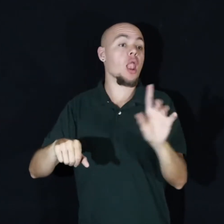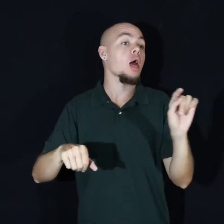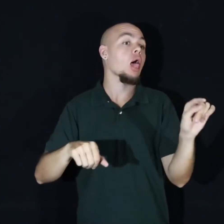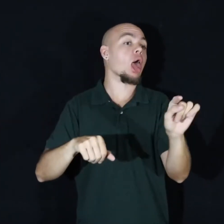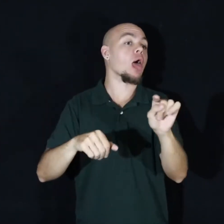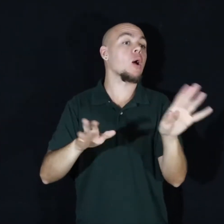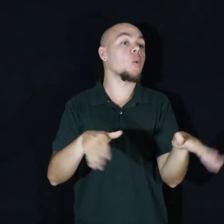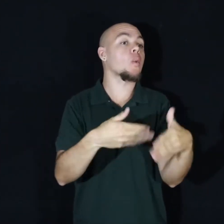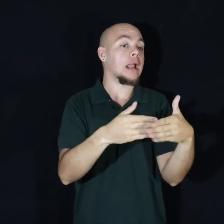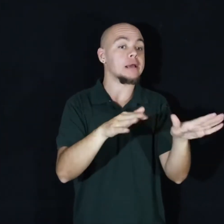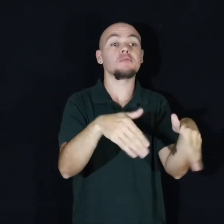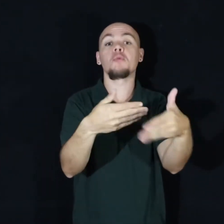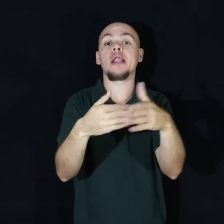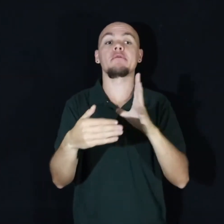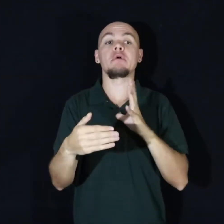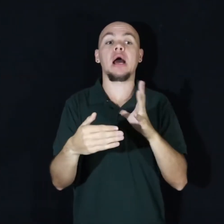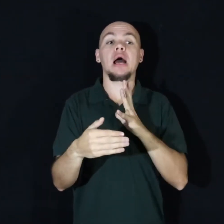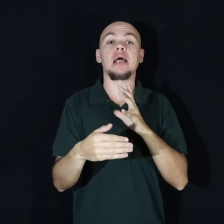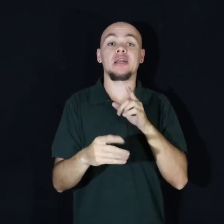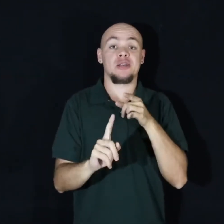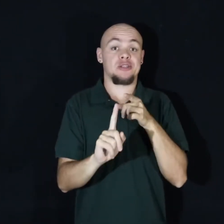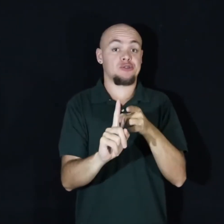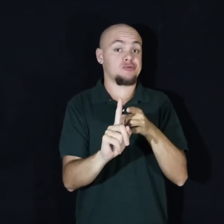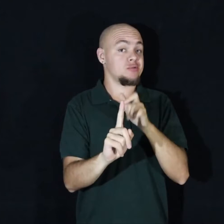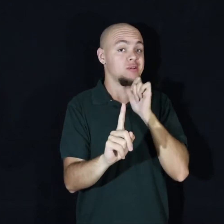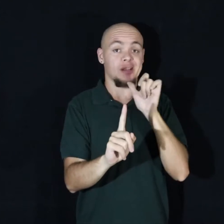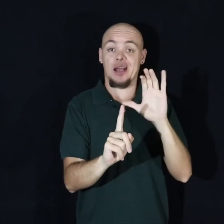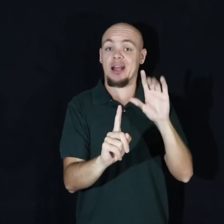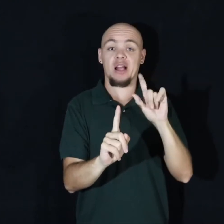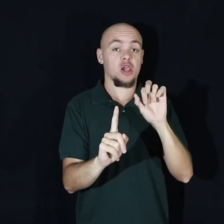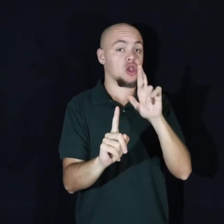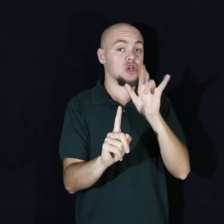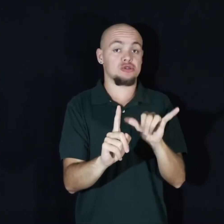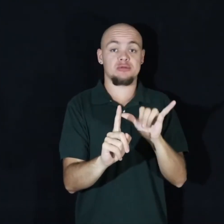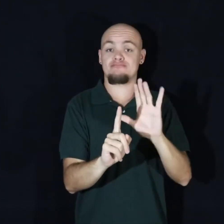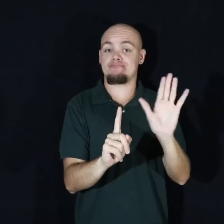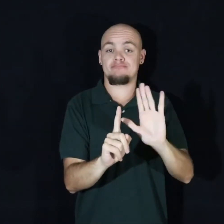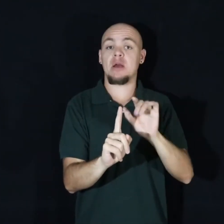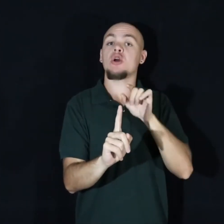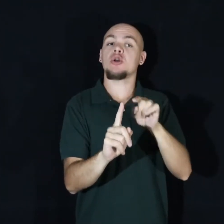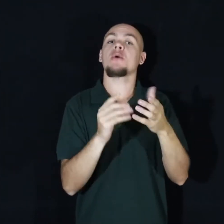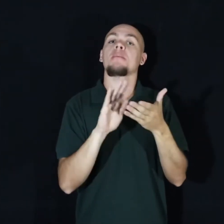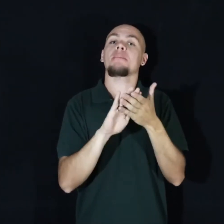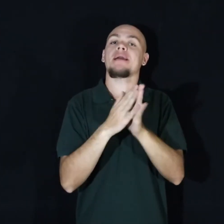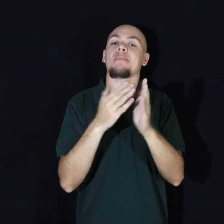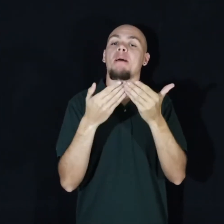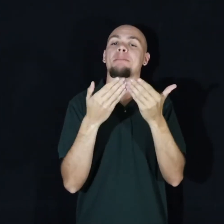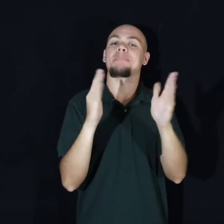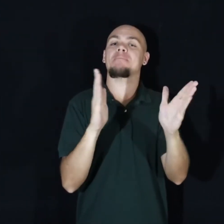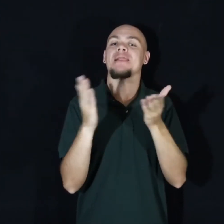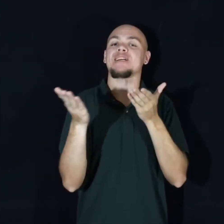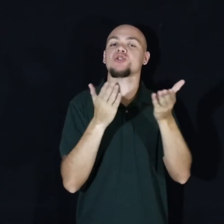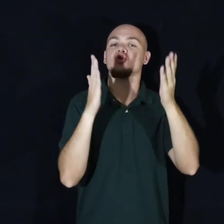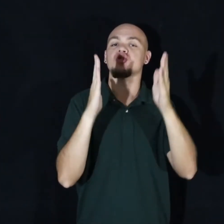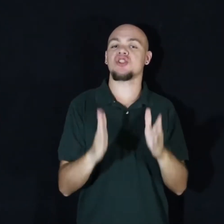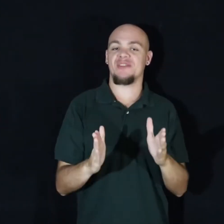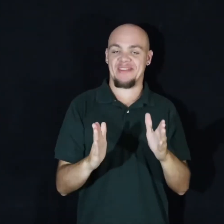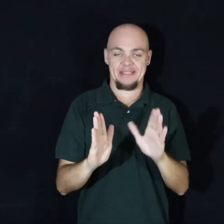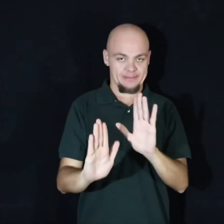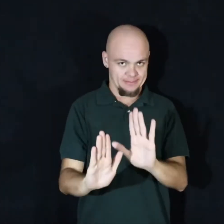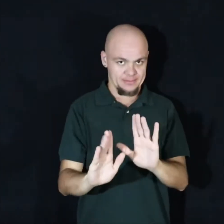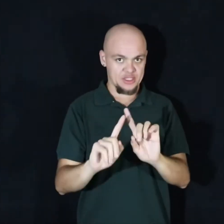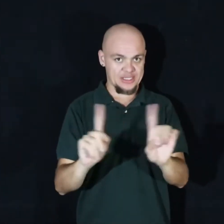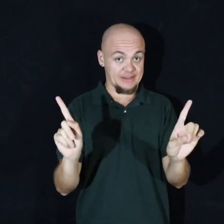people outside of your church, no longer are you functioning as clergy for your church, but now you're functioning as sort of a